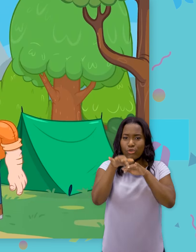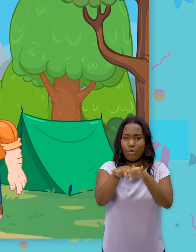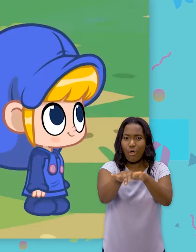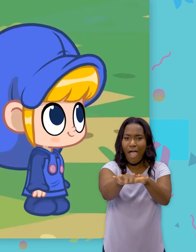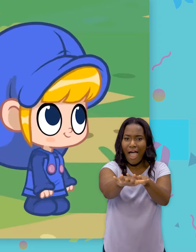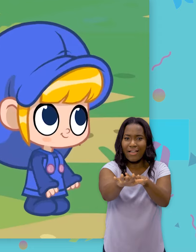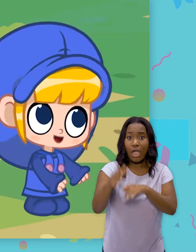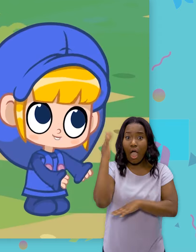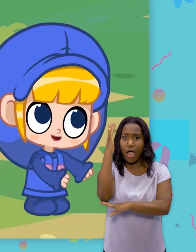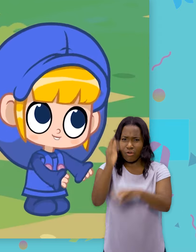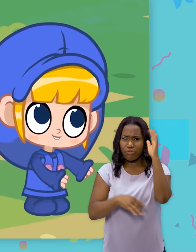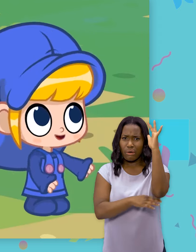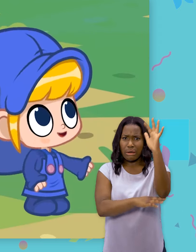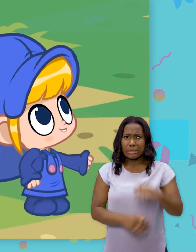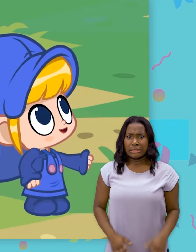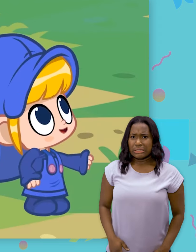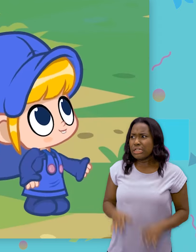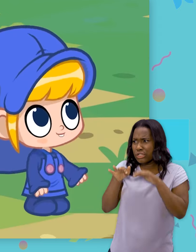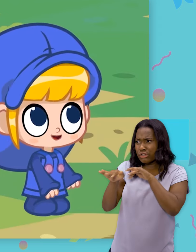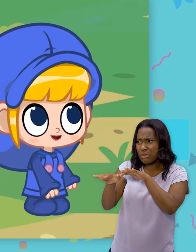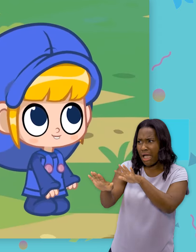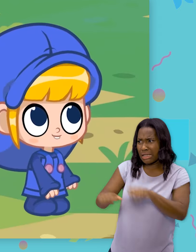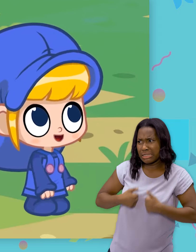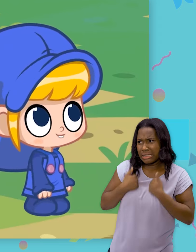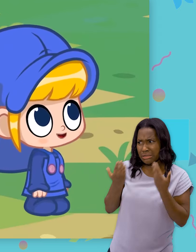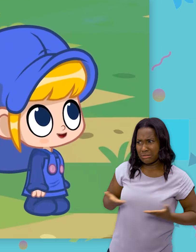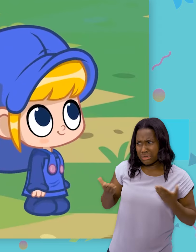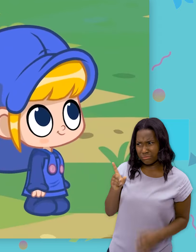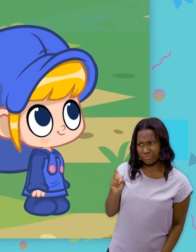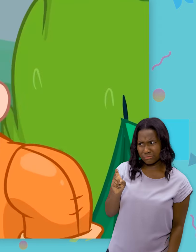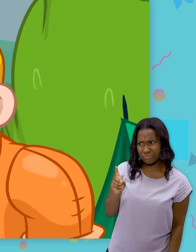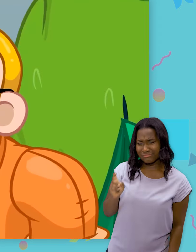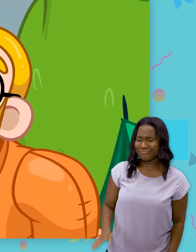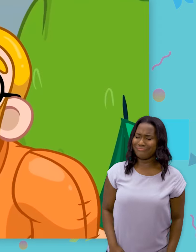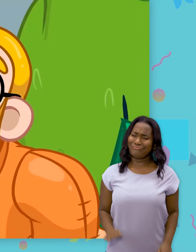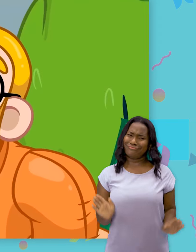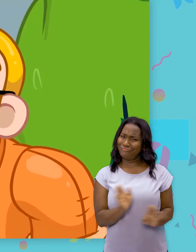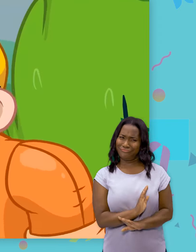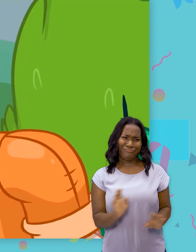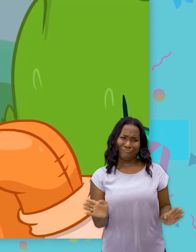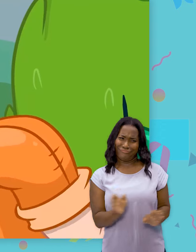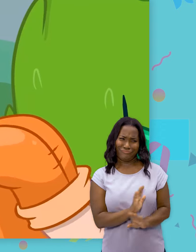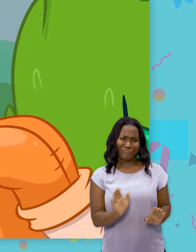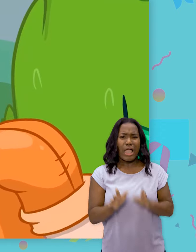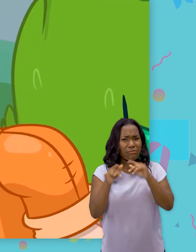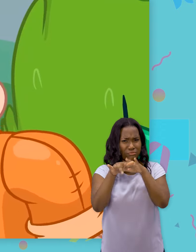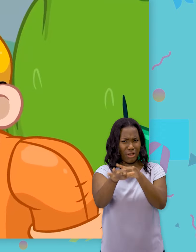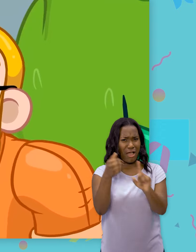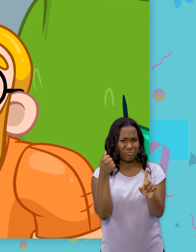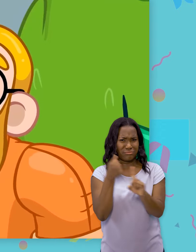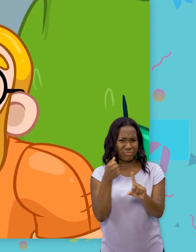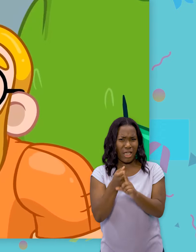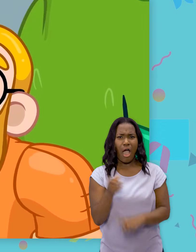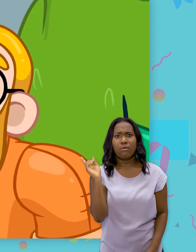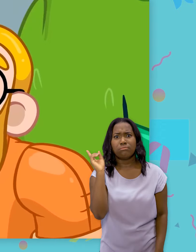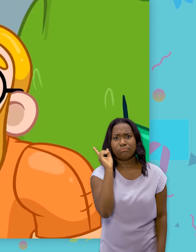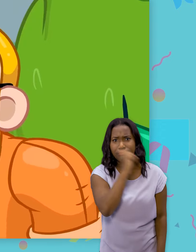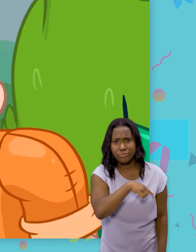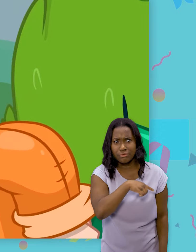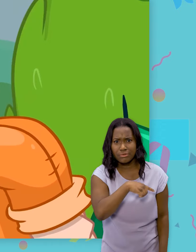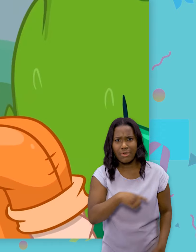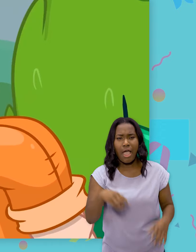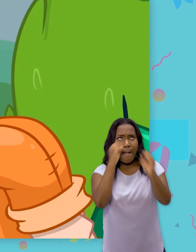Forest. Does a dragon really live around here, Daddy? Ugh, don't be silly. Dragons are as fake